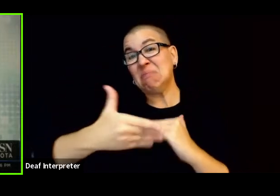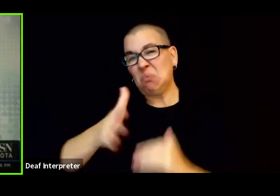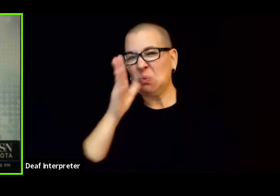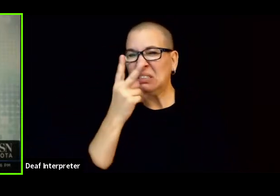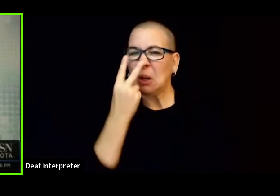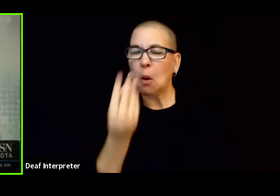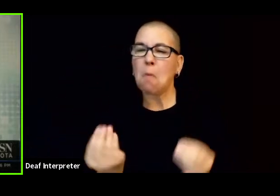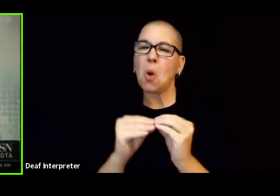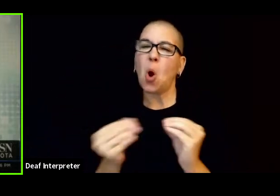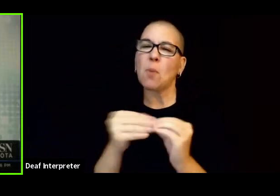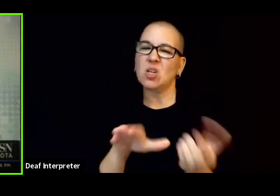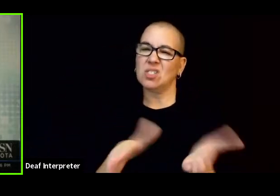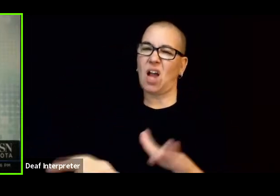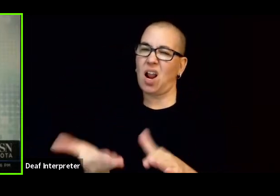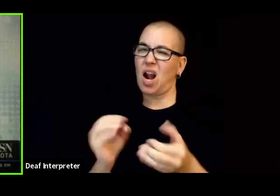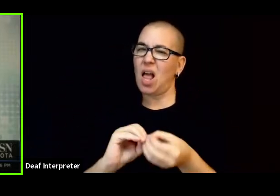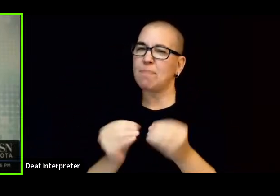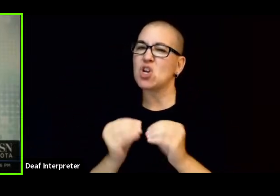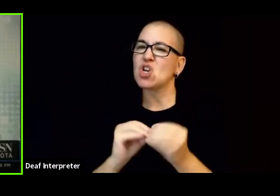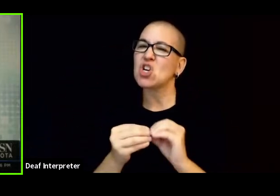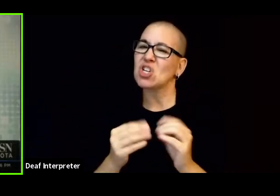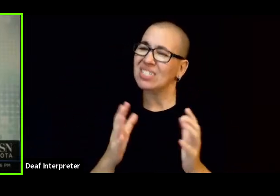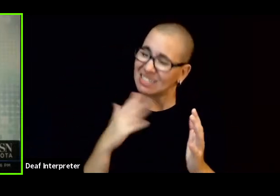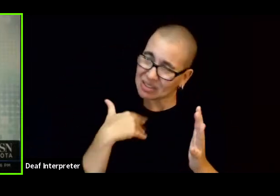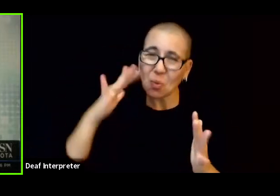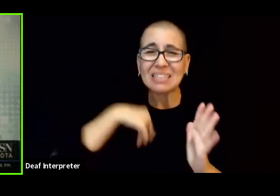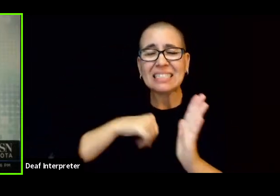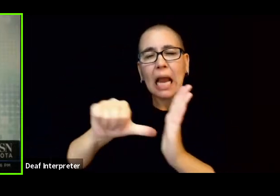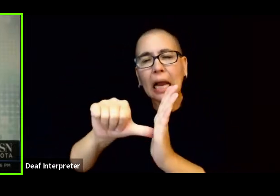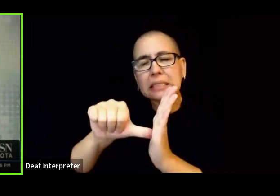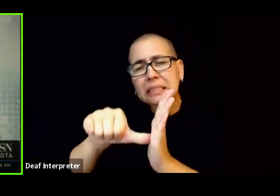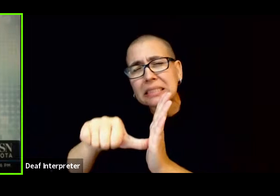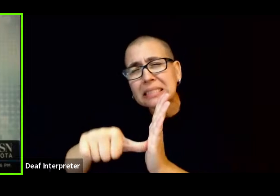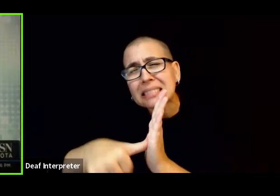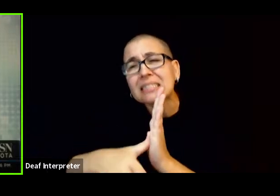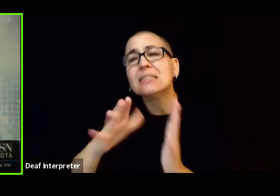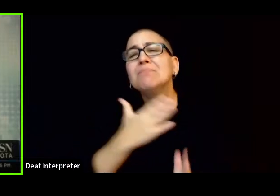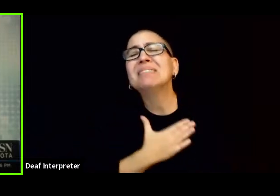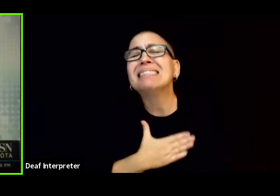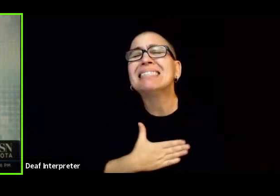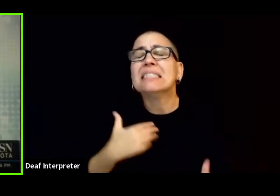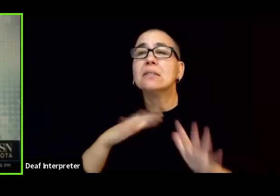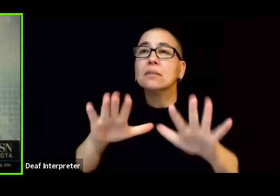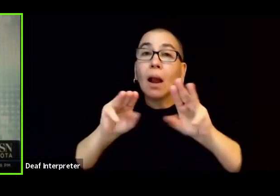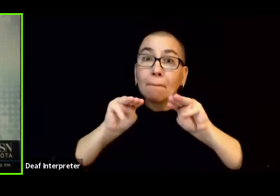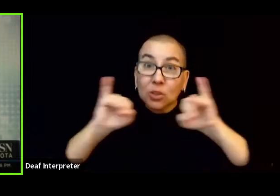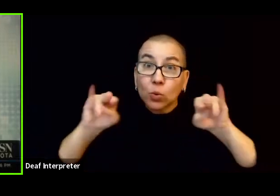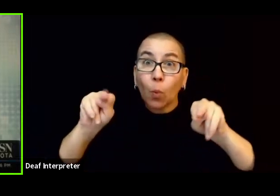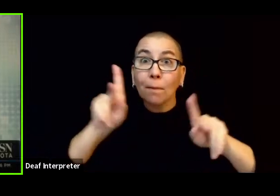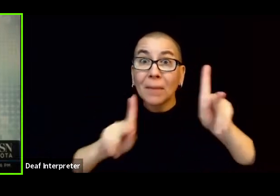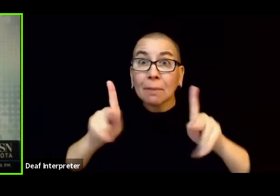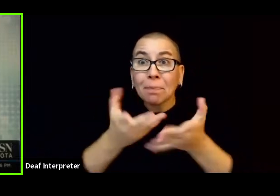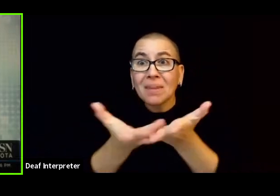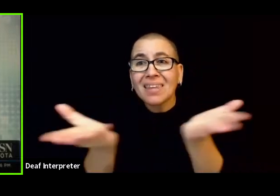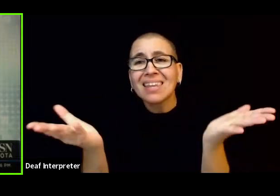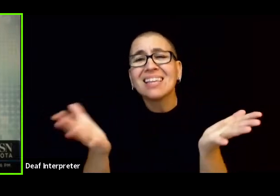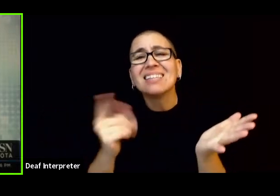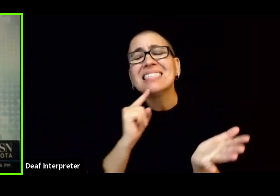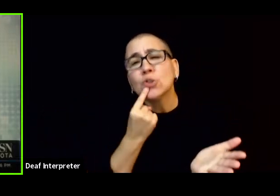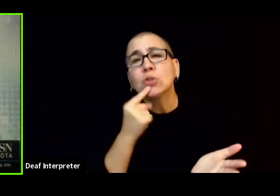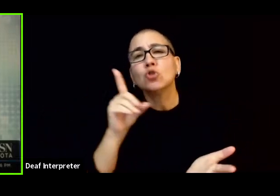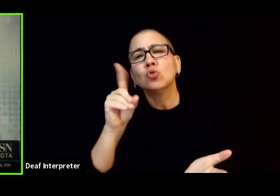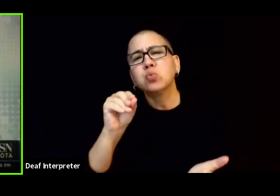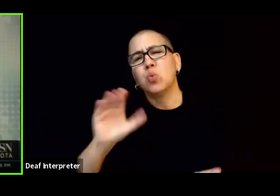updates imploring Minnesotans to do their part to slow the spread of COVID in our communities, because we can. We